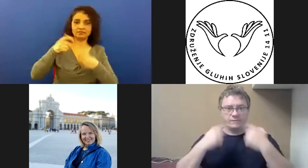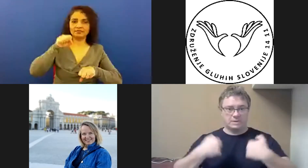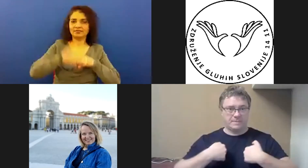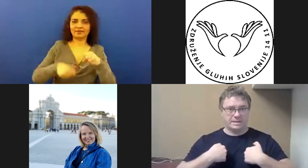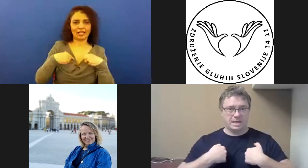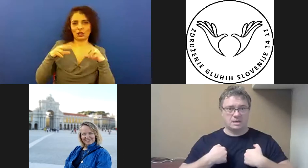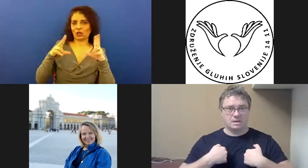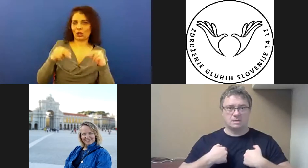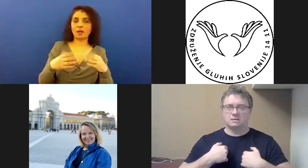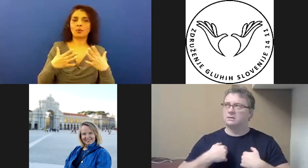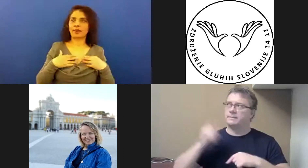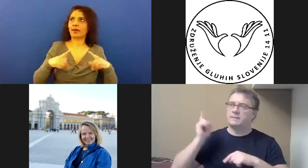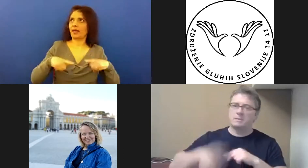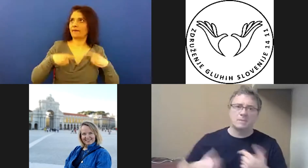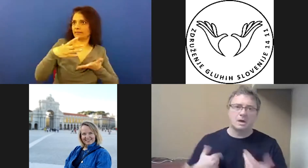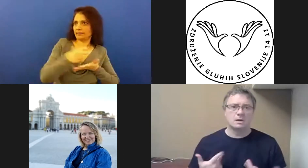forget the fact that